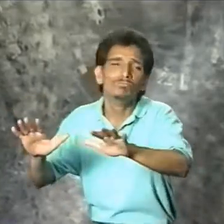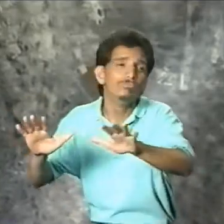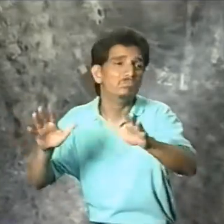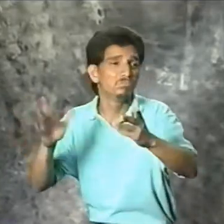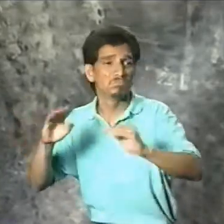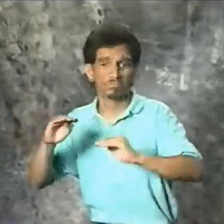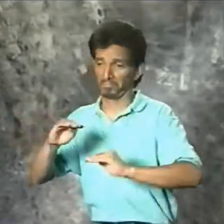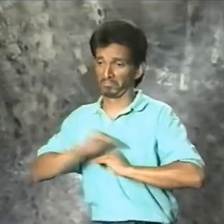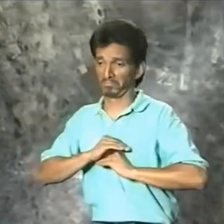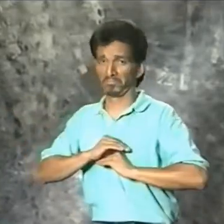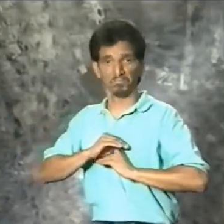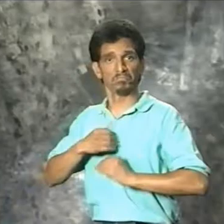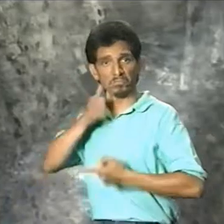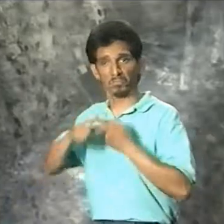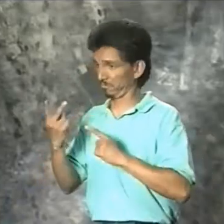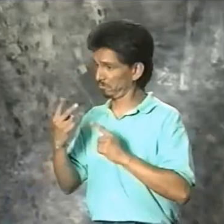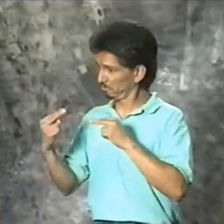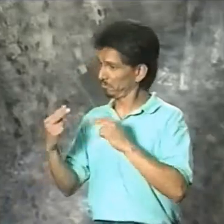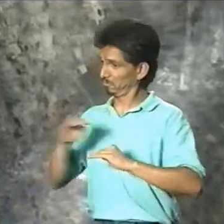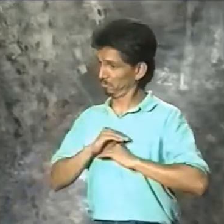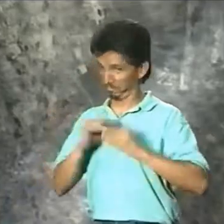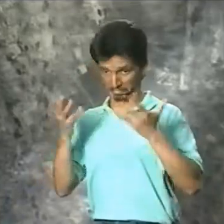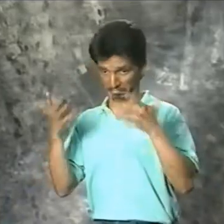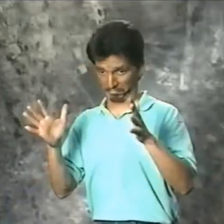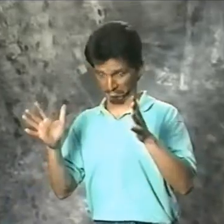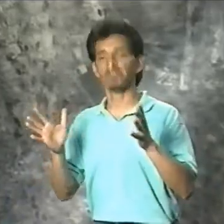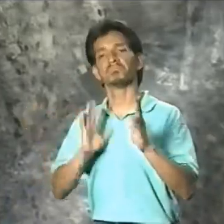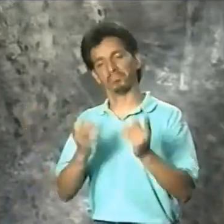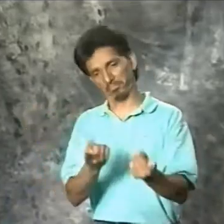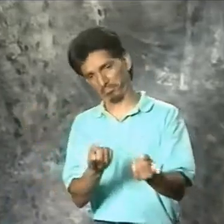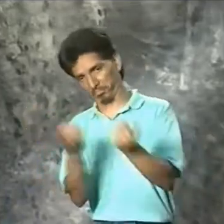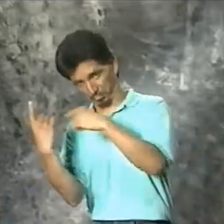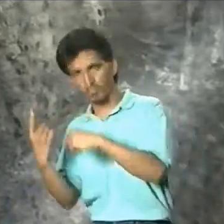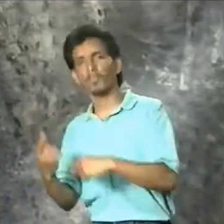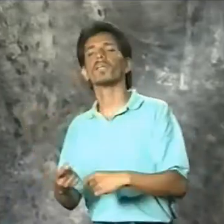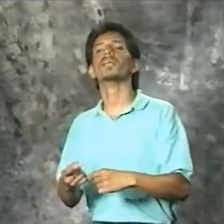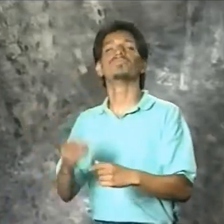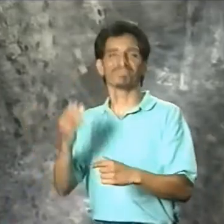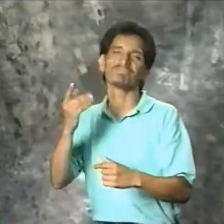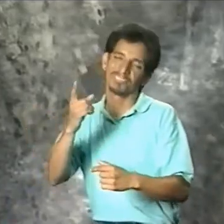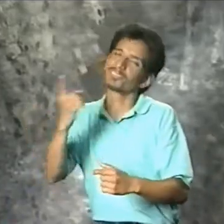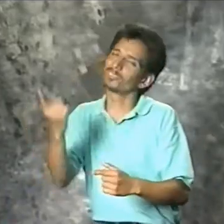there was very cheap. Once we were good, my girlfriend decided that we were done and that we were going to head on